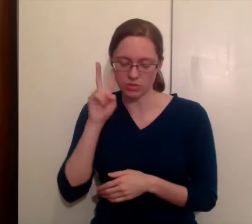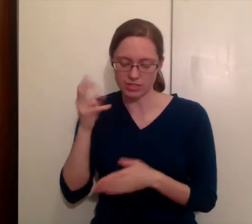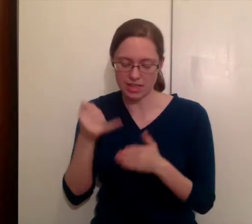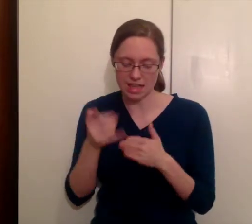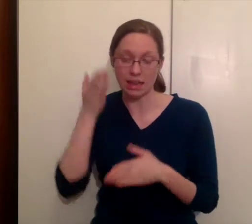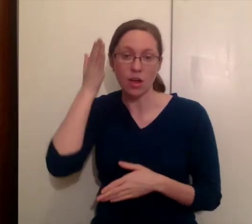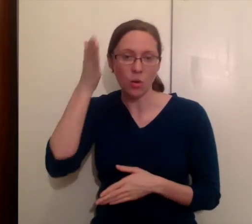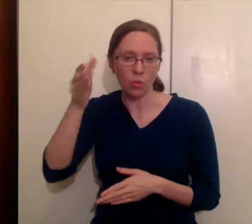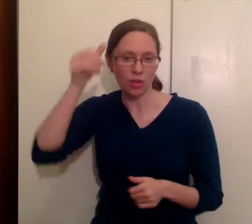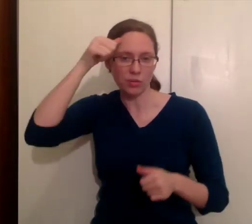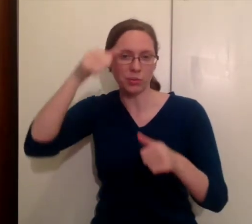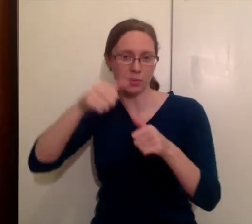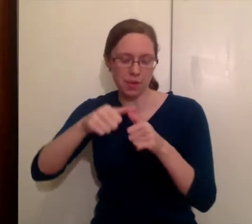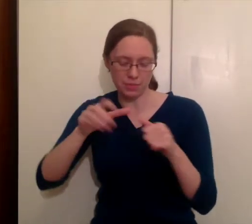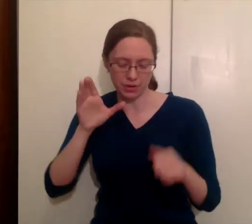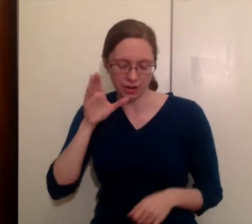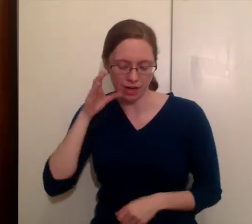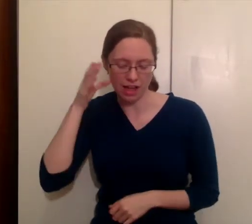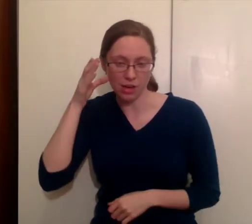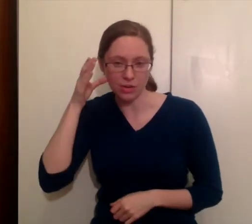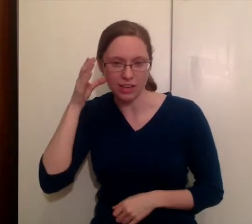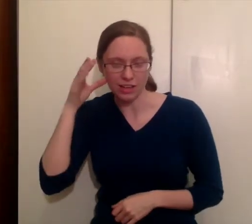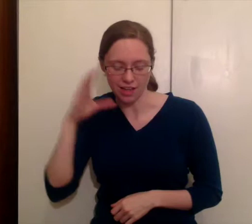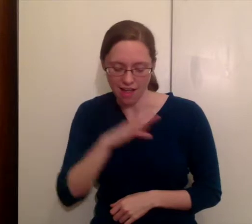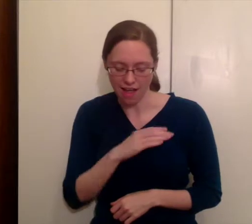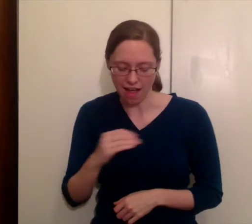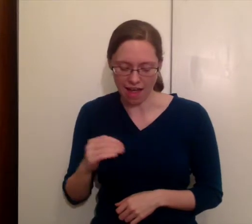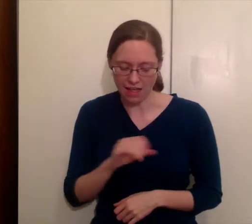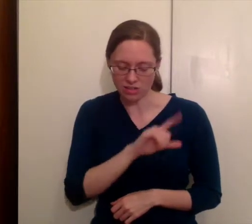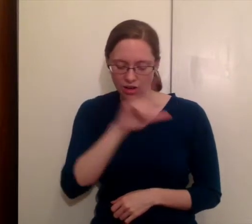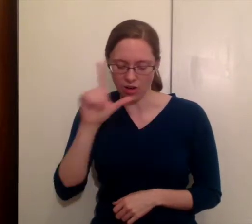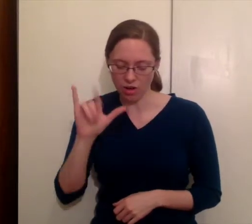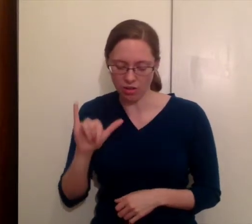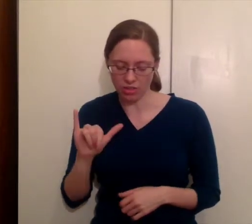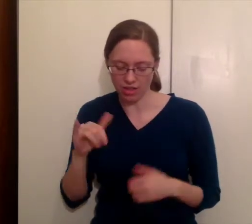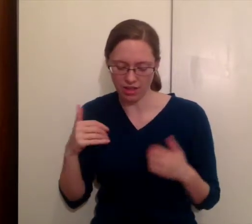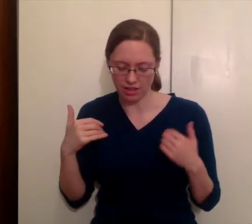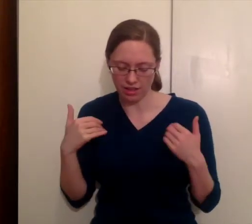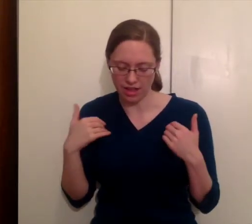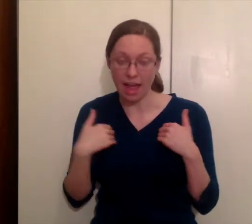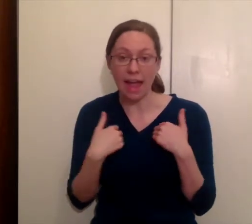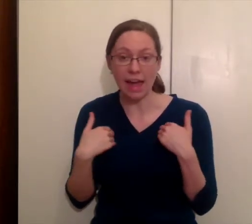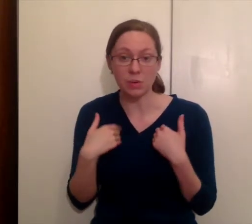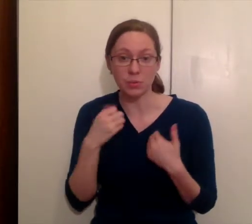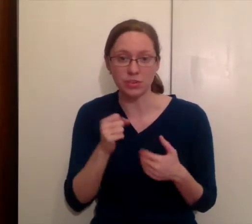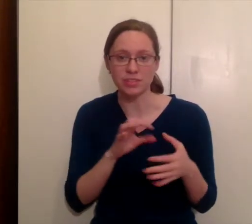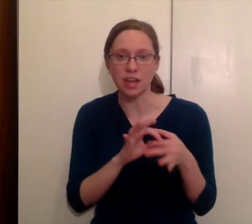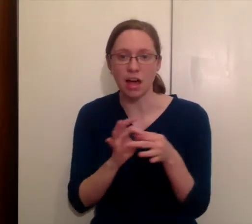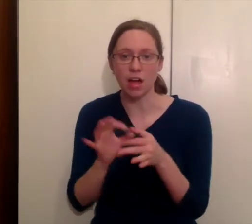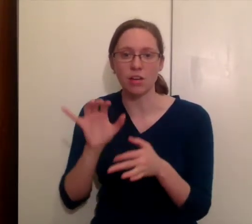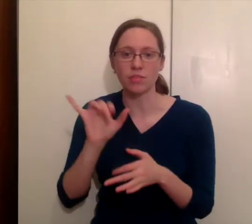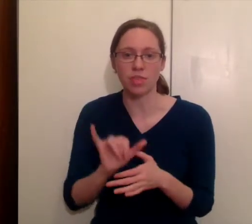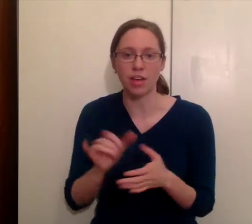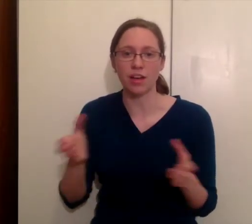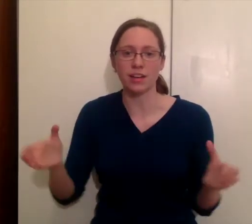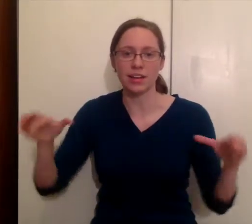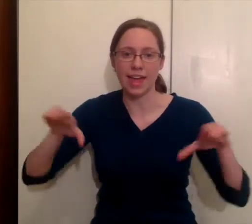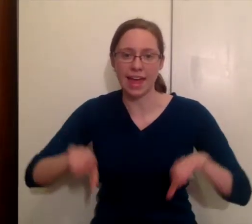see it will remember Coyote and all the animals of the